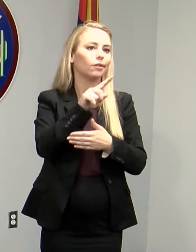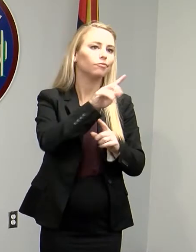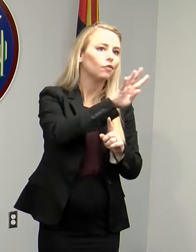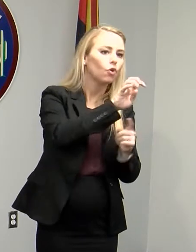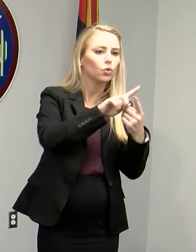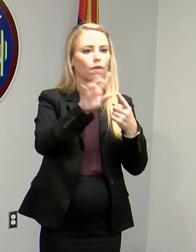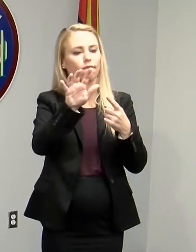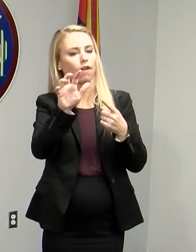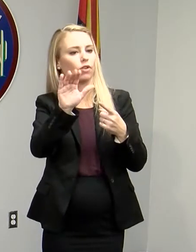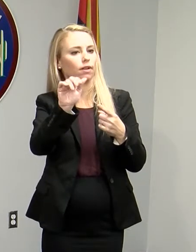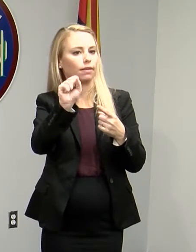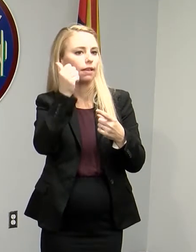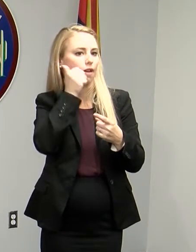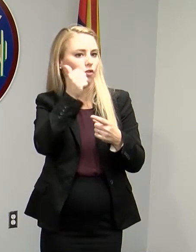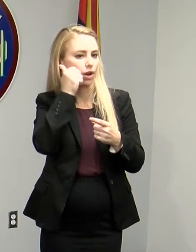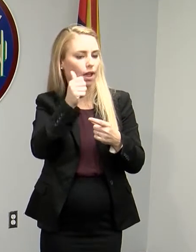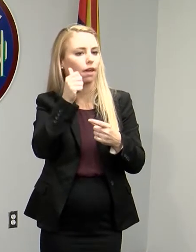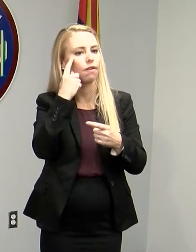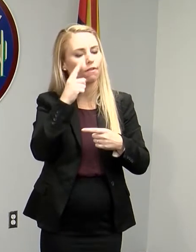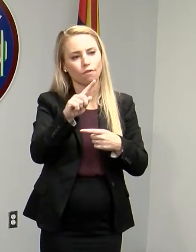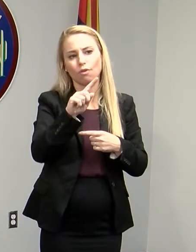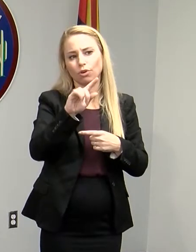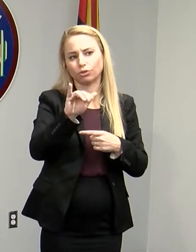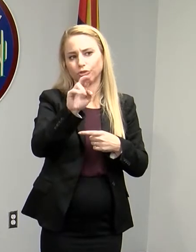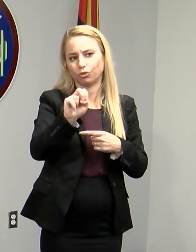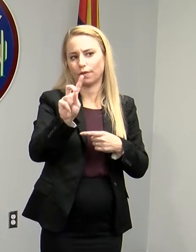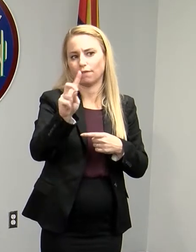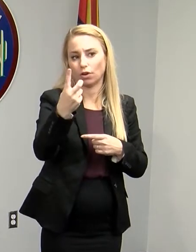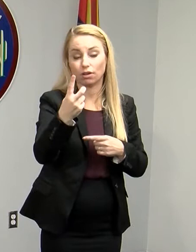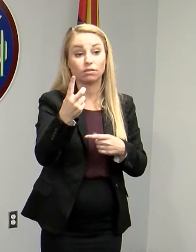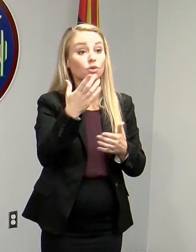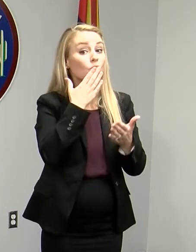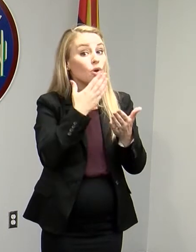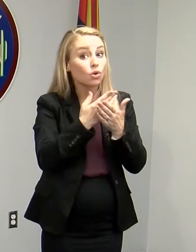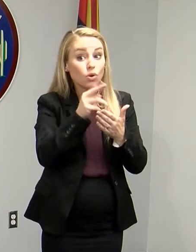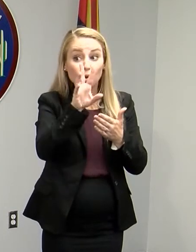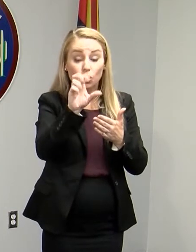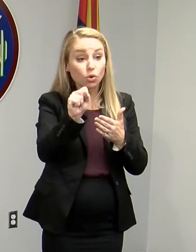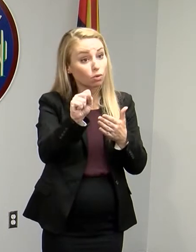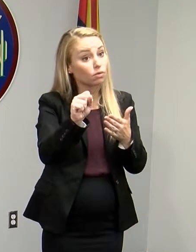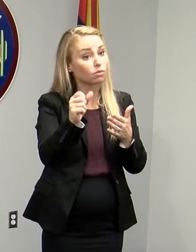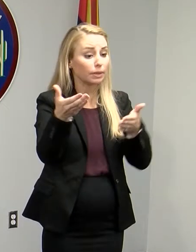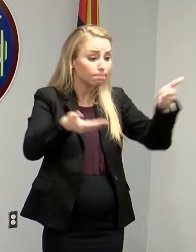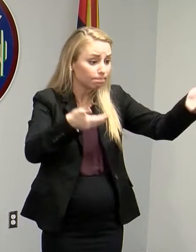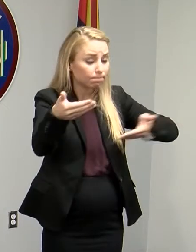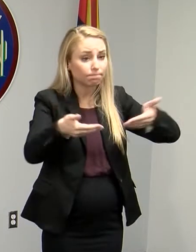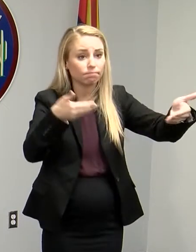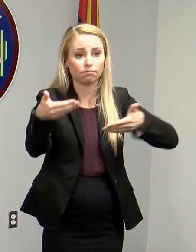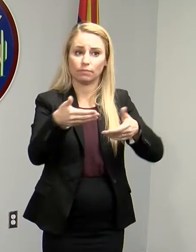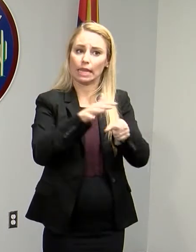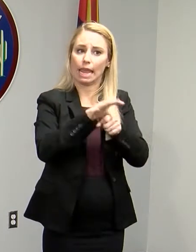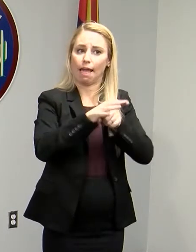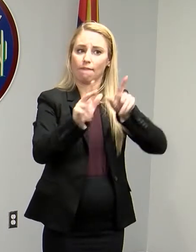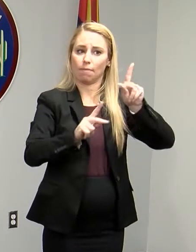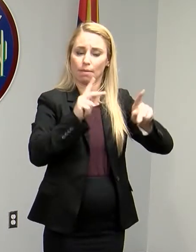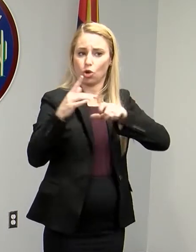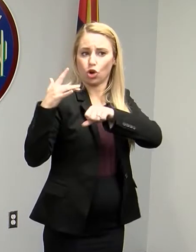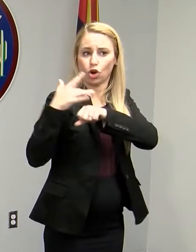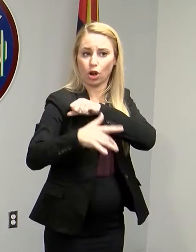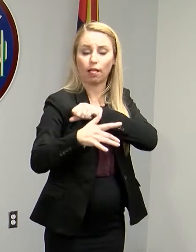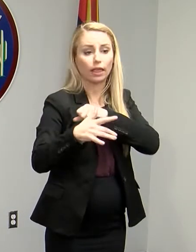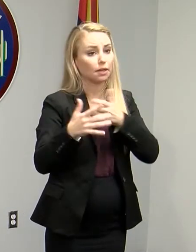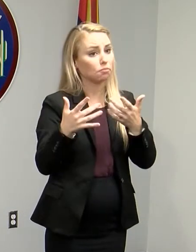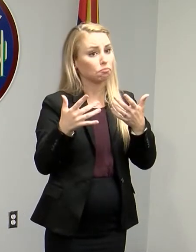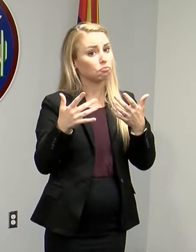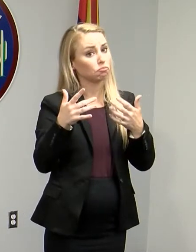is that we hit that staffing early, and our goal was exceeded by June the 10th, when we were able to